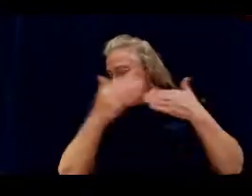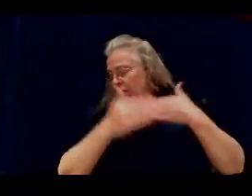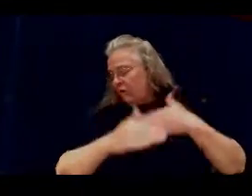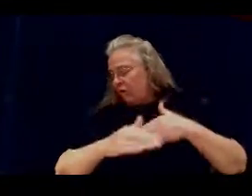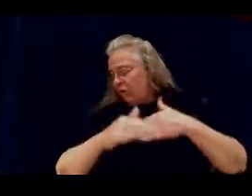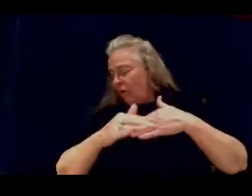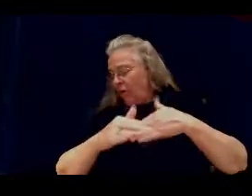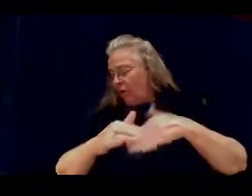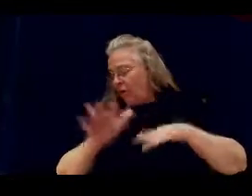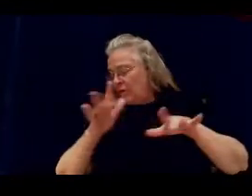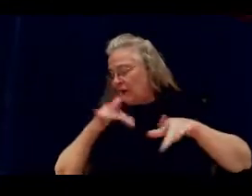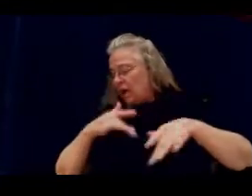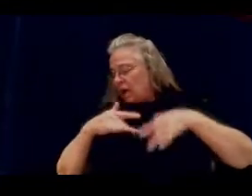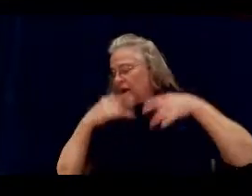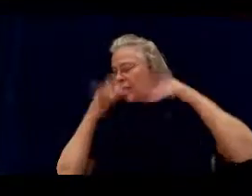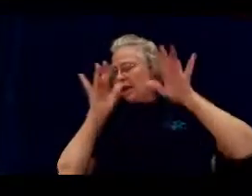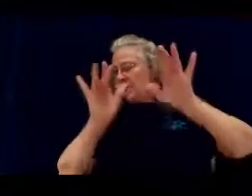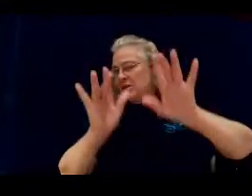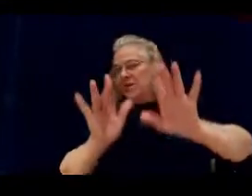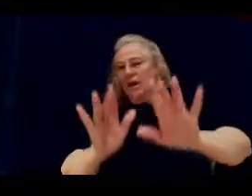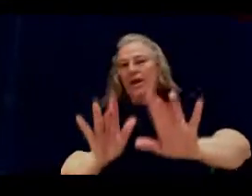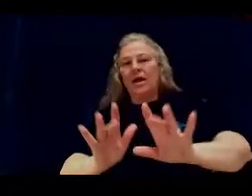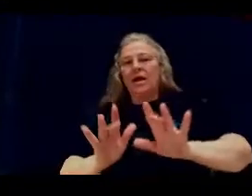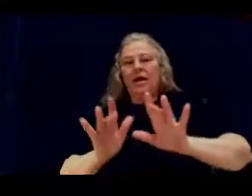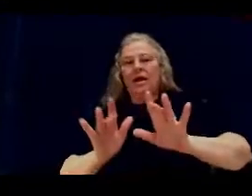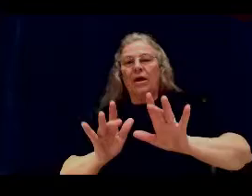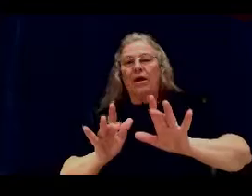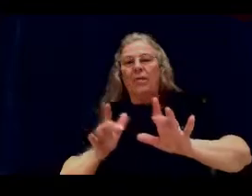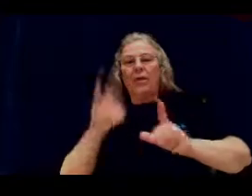other flow a